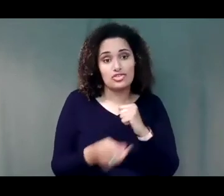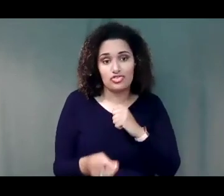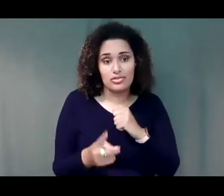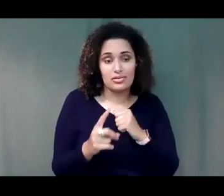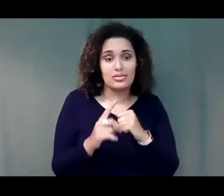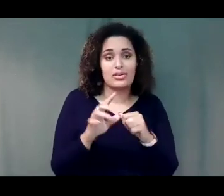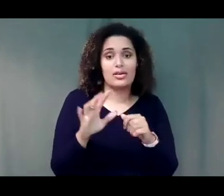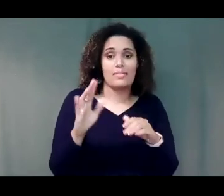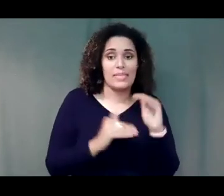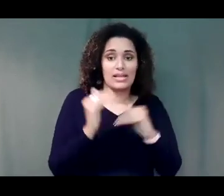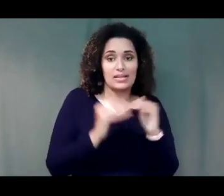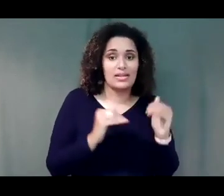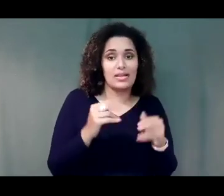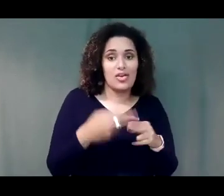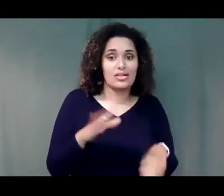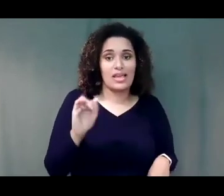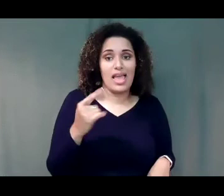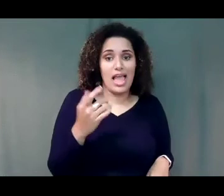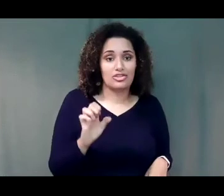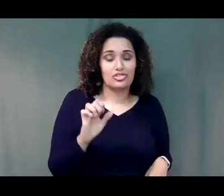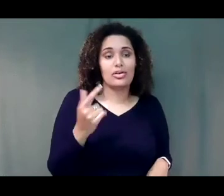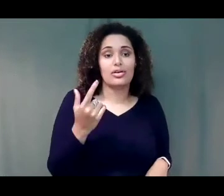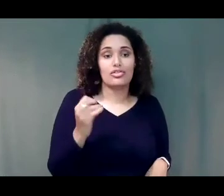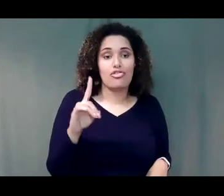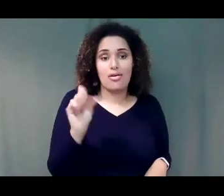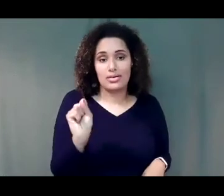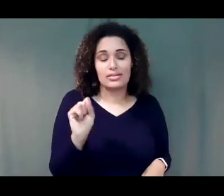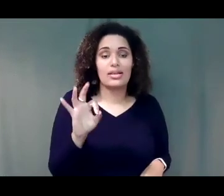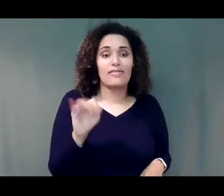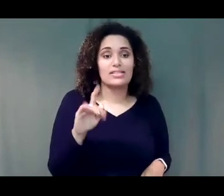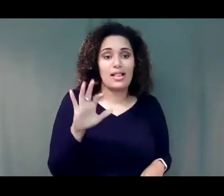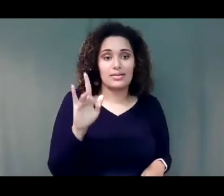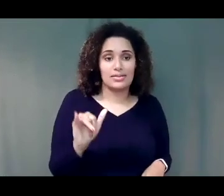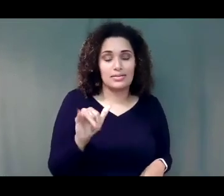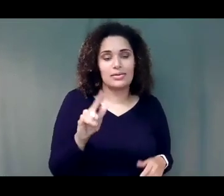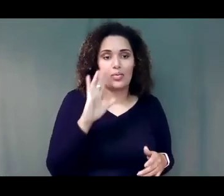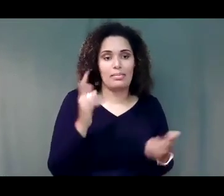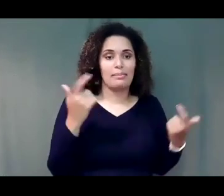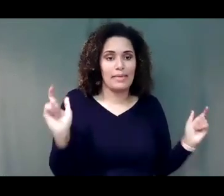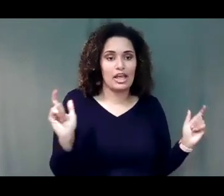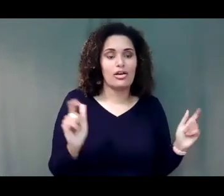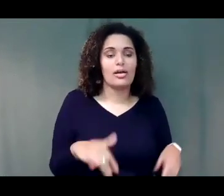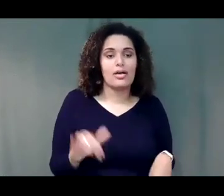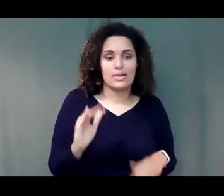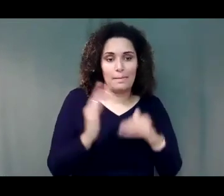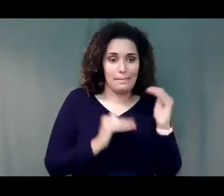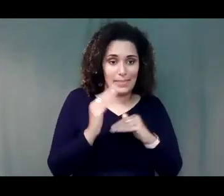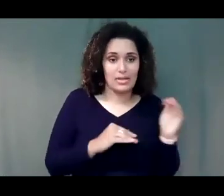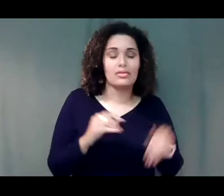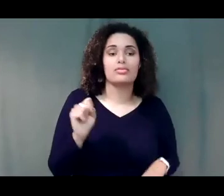We call it case goods, we call them. Case goods facility there. It's going to be much bigger. It's going to be built out of straw